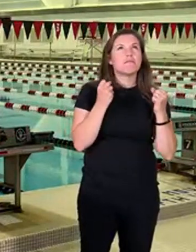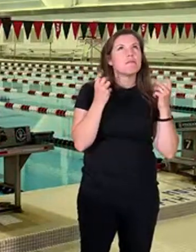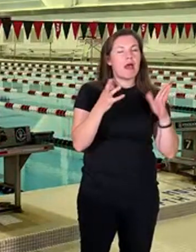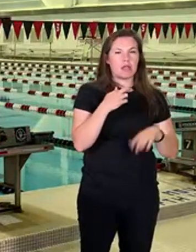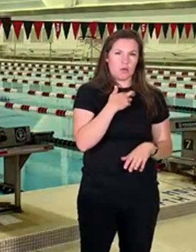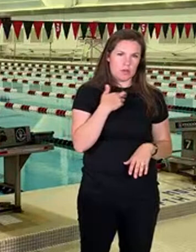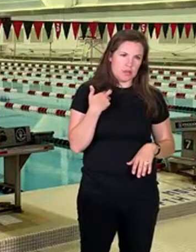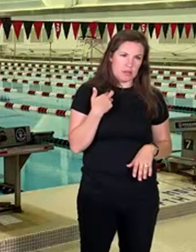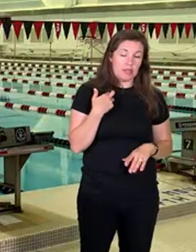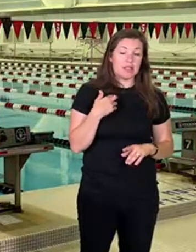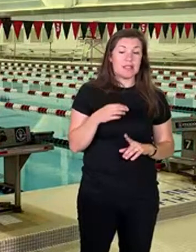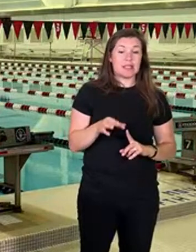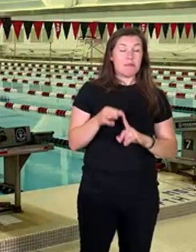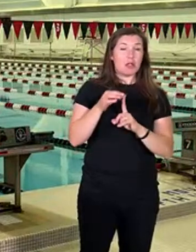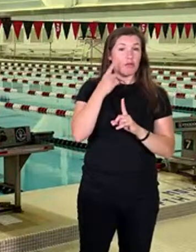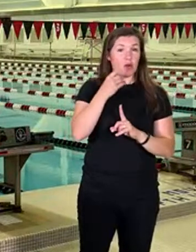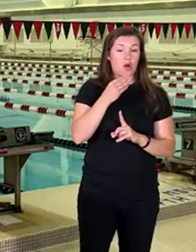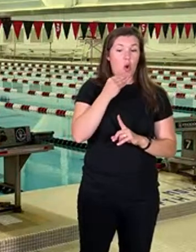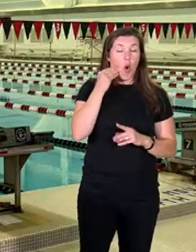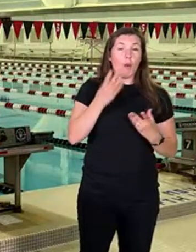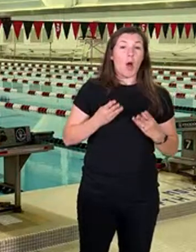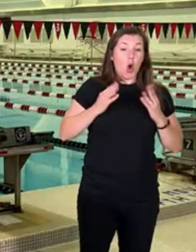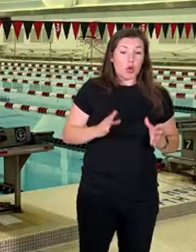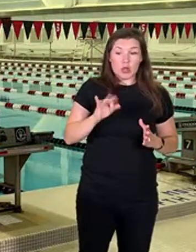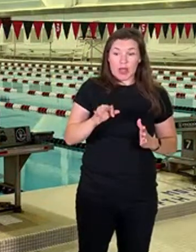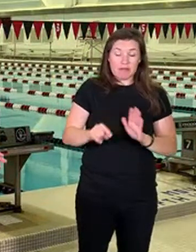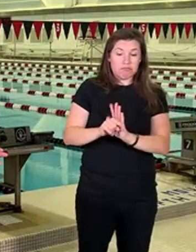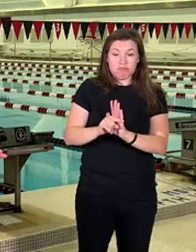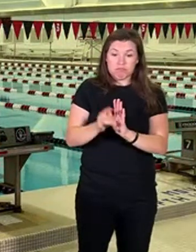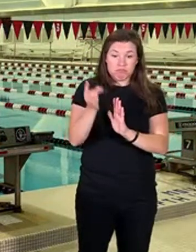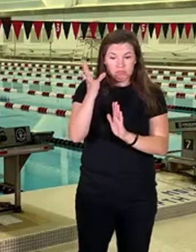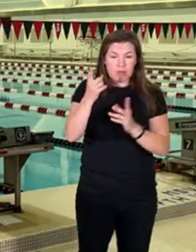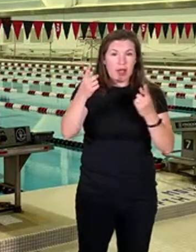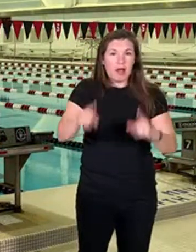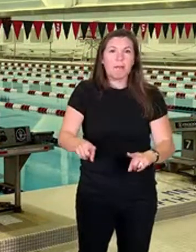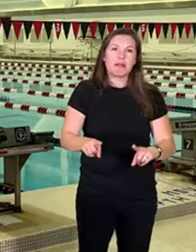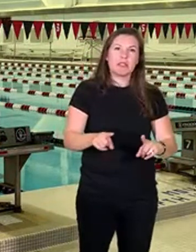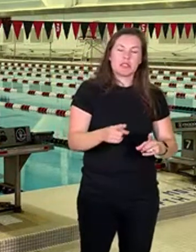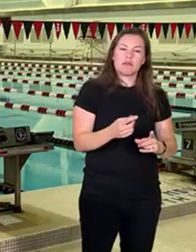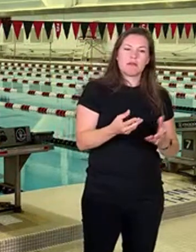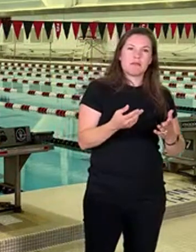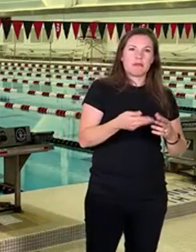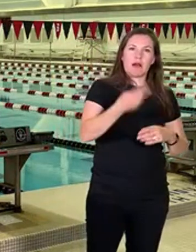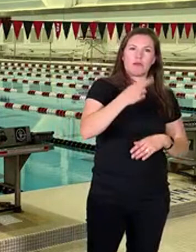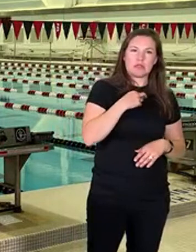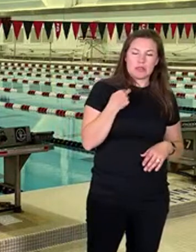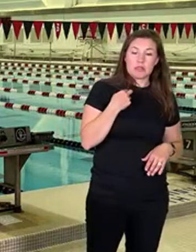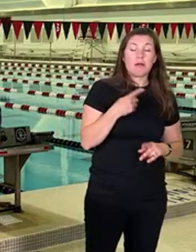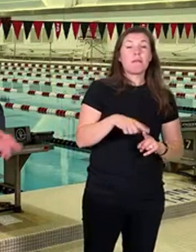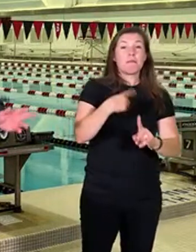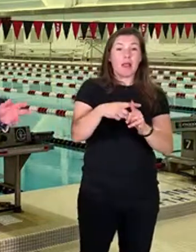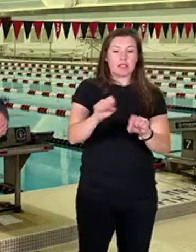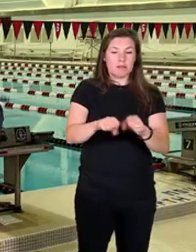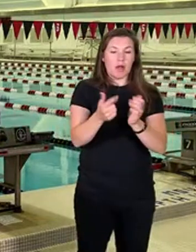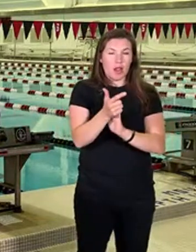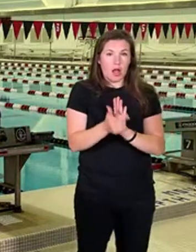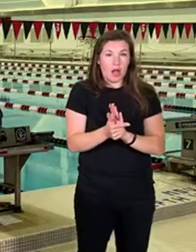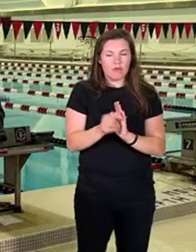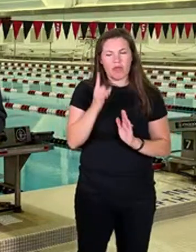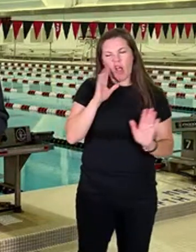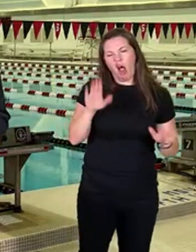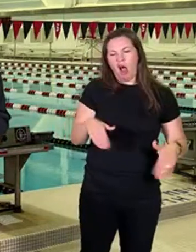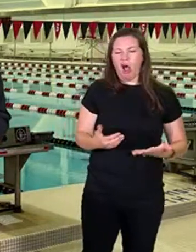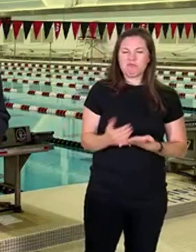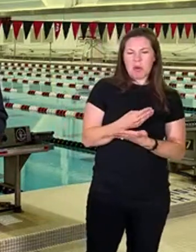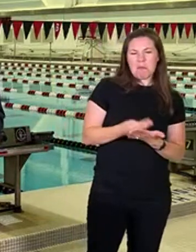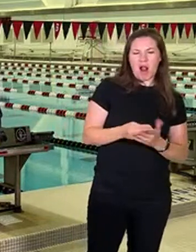that, especially for the homeowner, in case something bad happens. And just right off the bat, you're violating the law. And if you think you're going to make a couple $100 on a